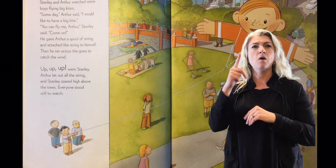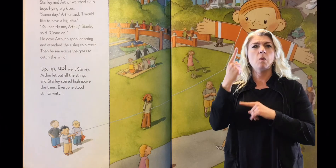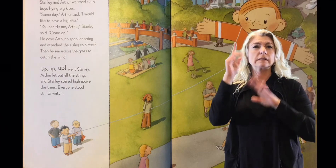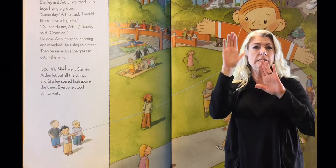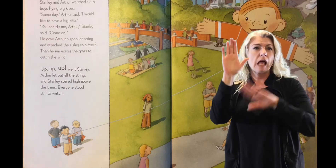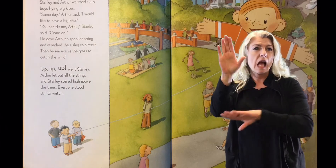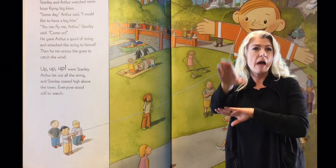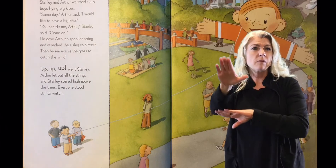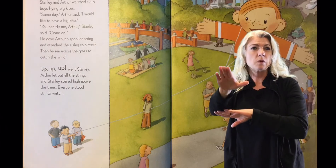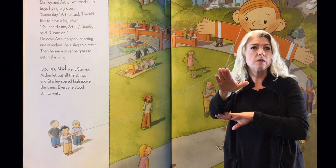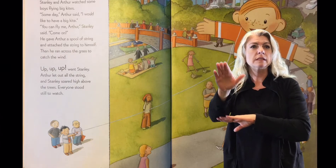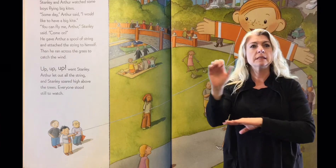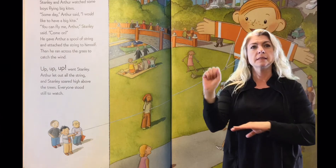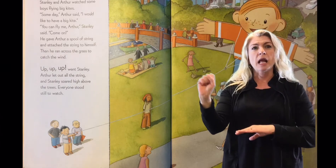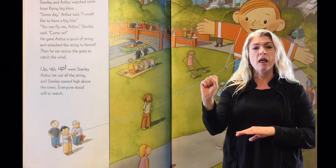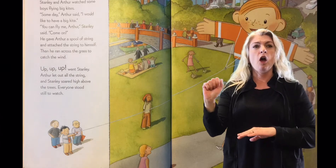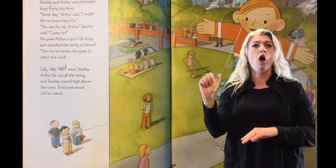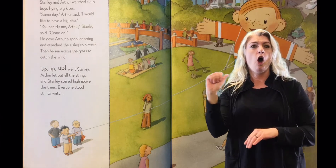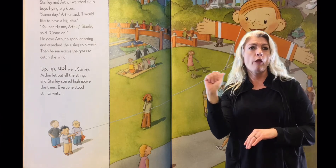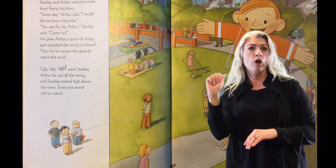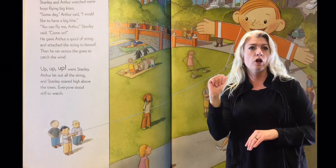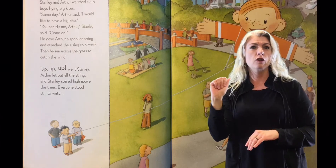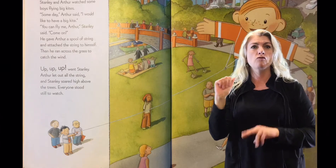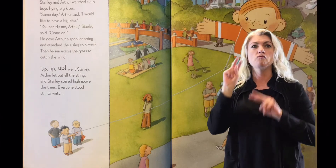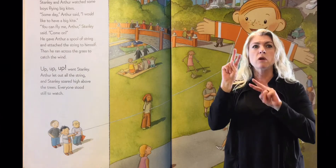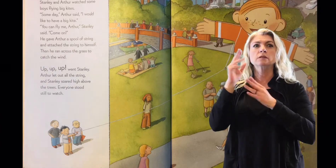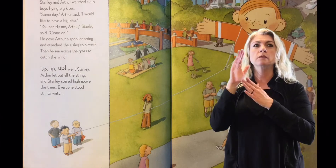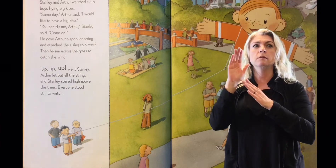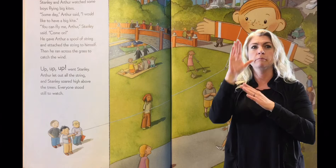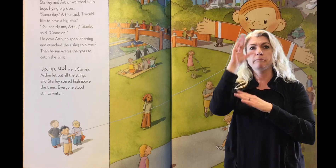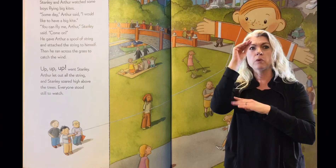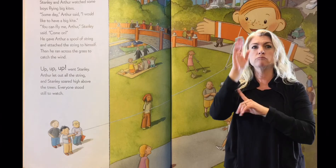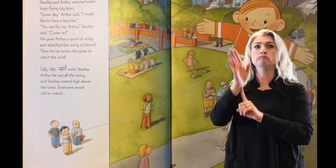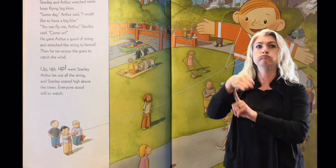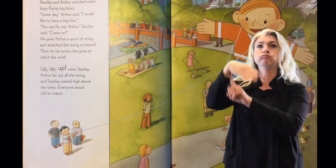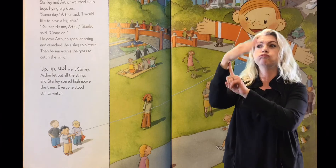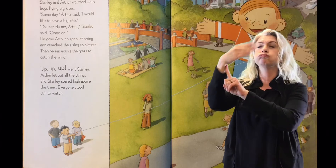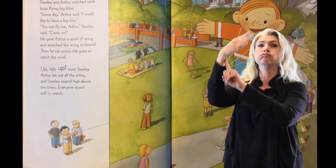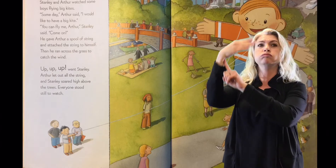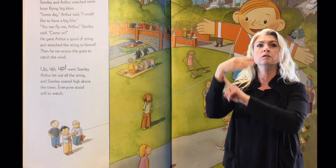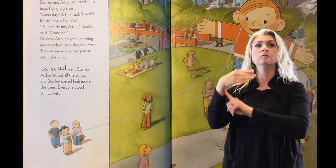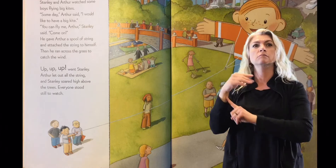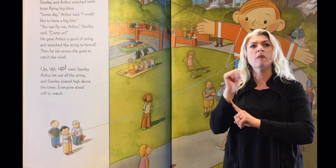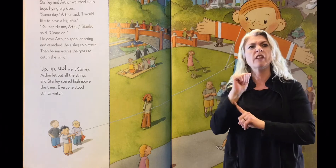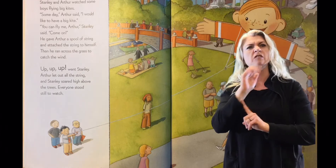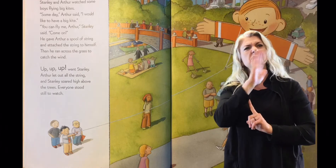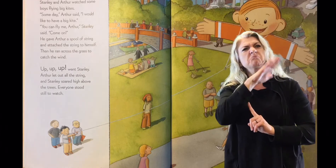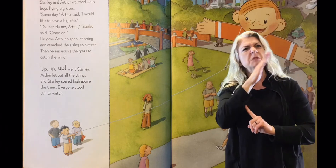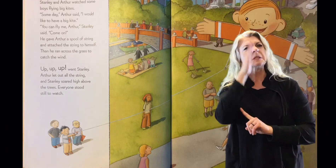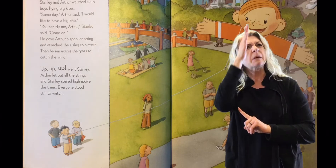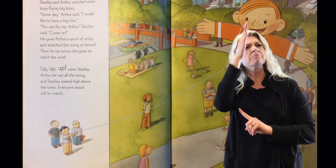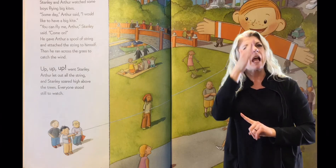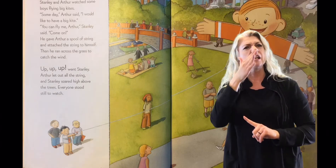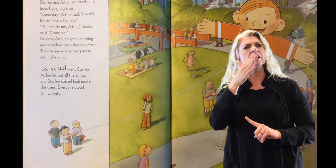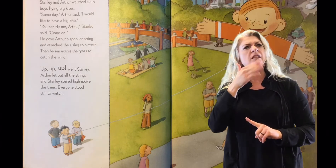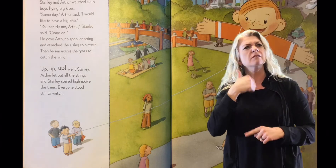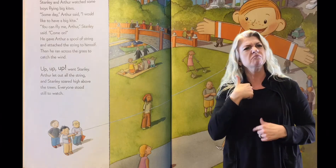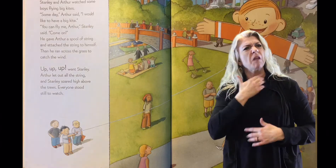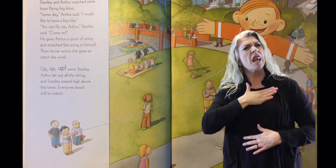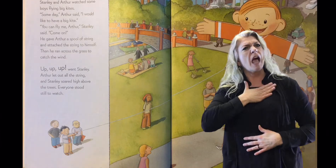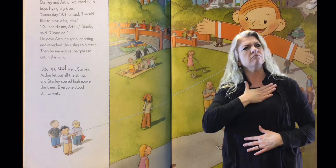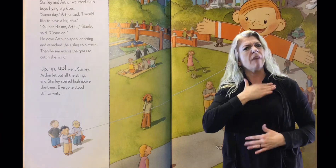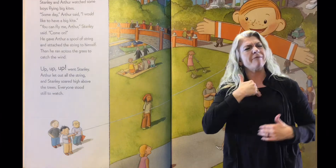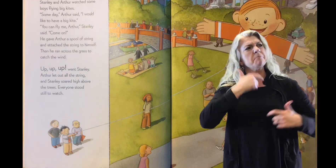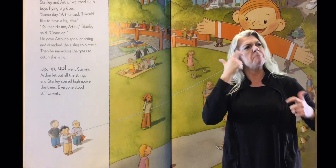In the park one Sunday afternoon, Stanley and Arthur watched some boys flying big kites.